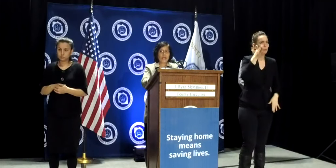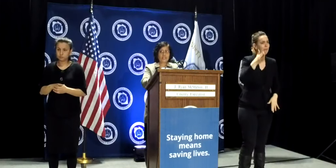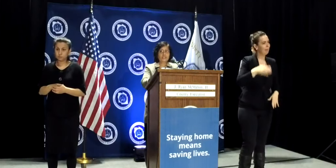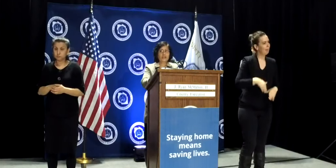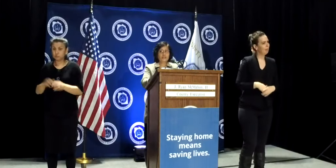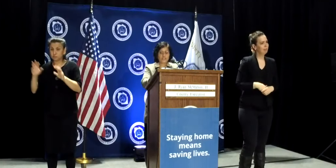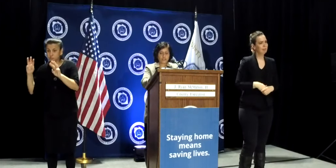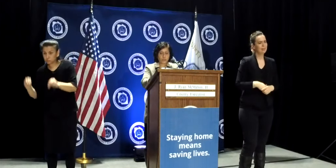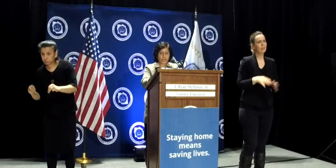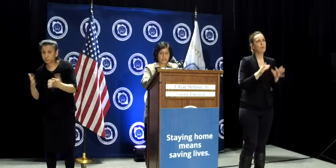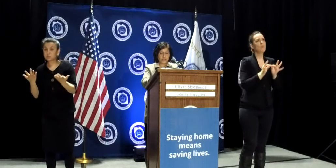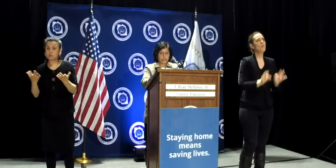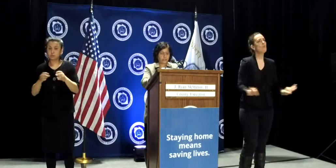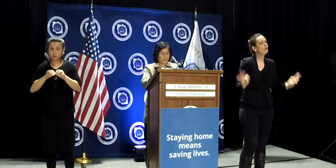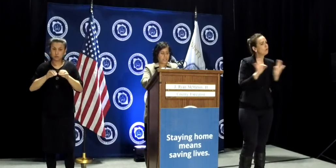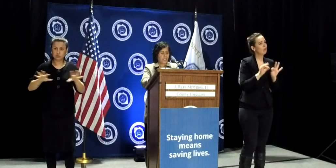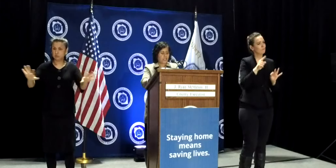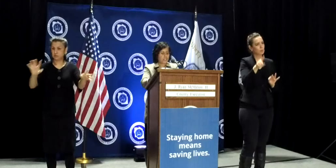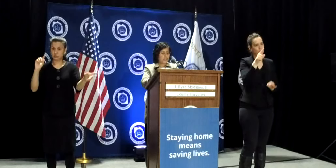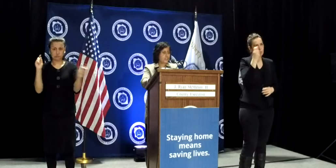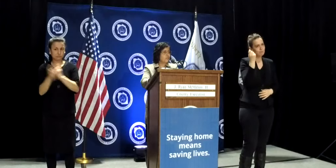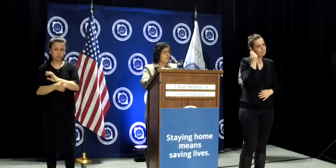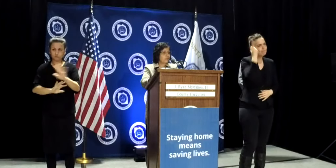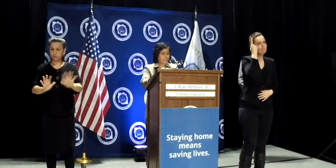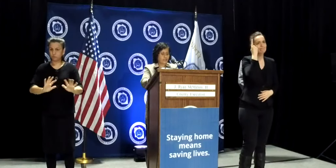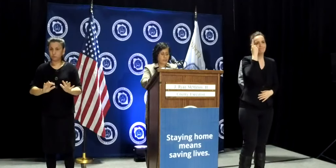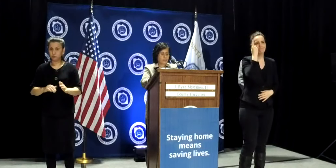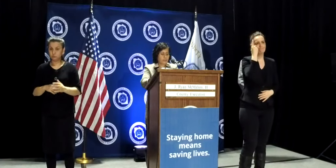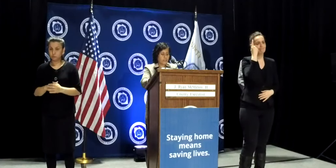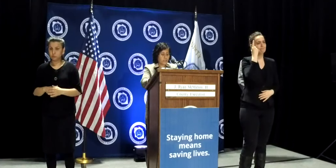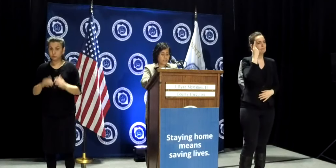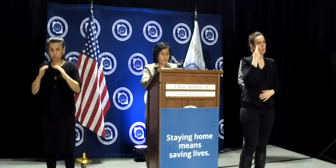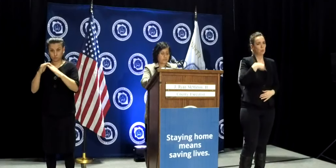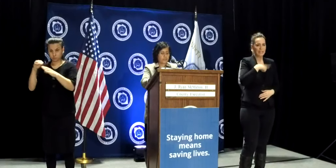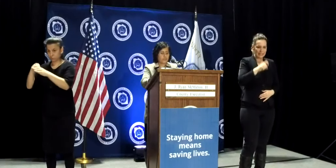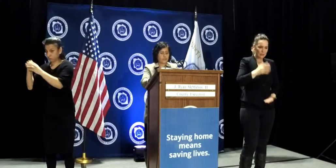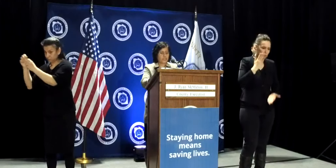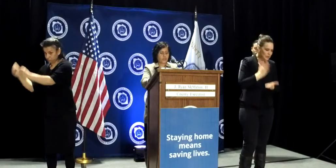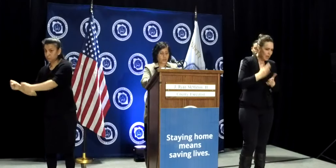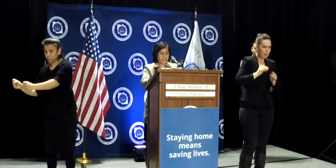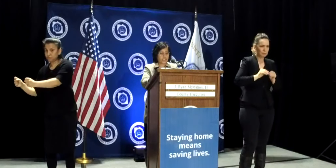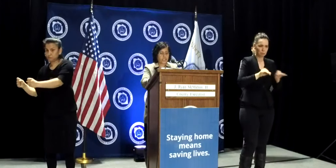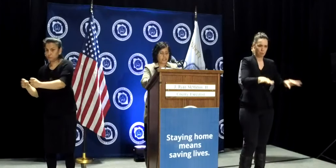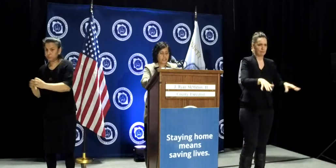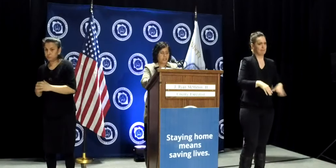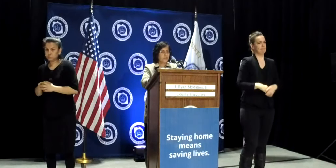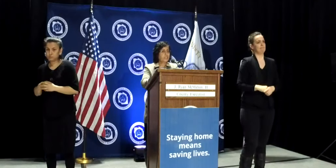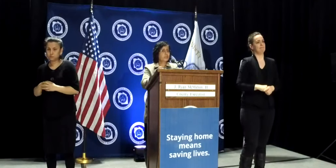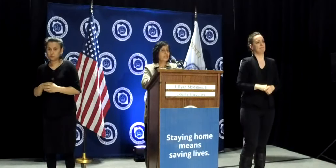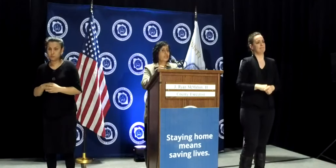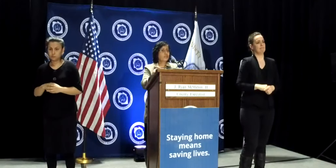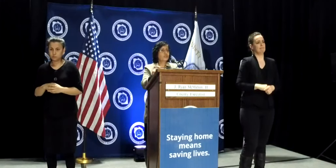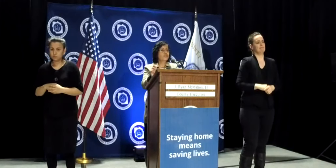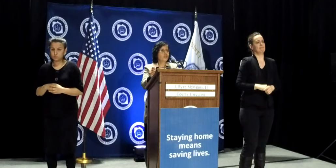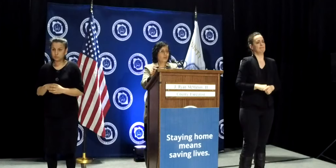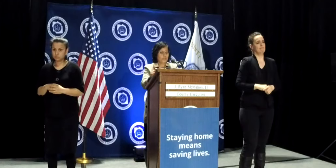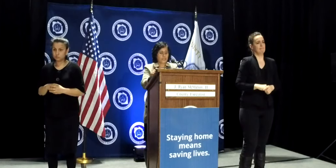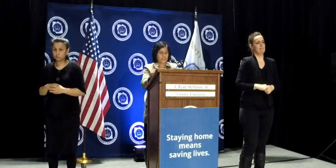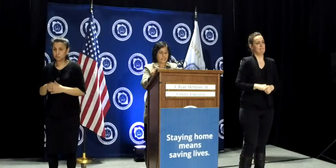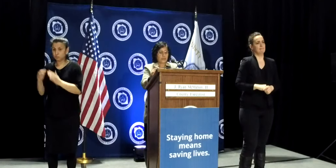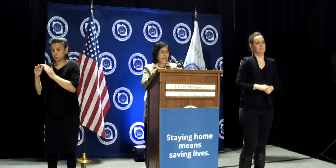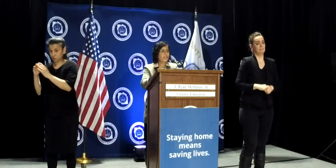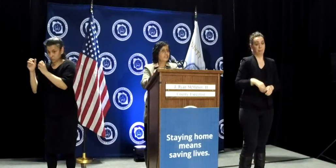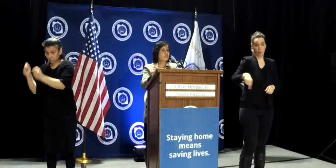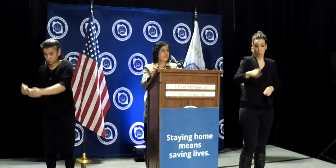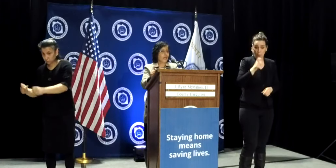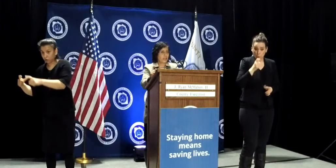the path of this virus. As these individuals developed symptoms during their quarantine, but they were able to stop